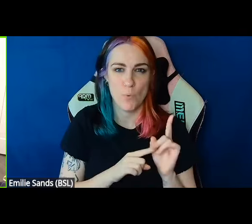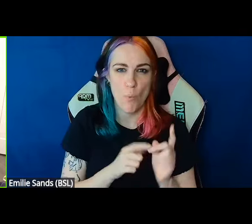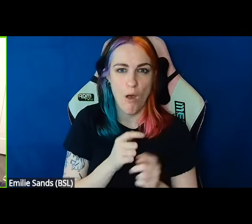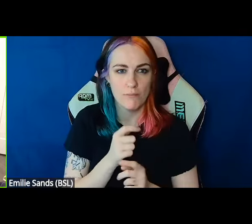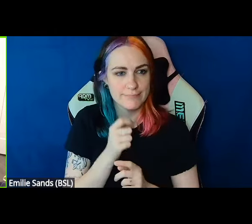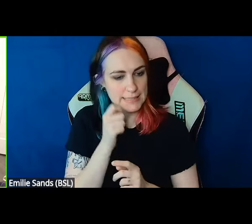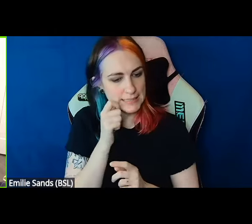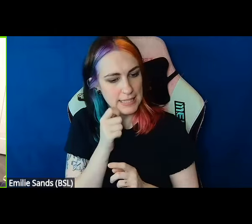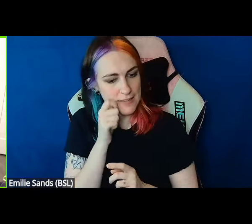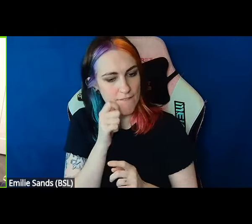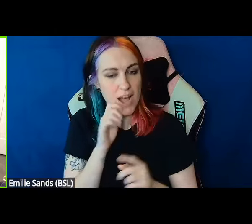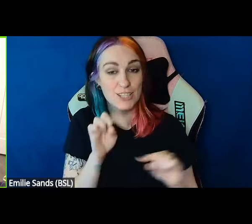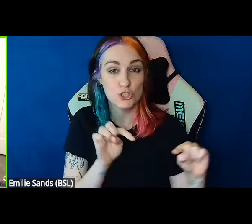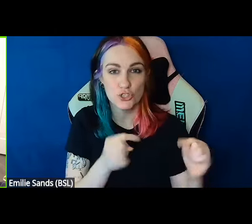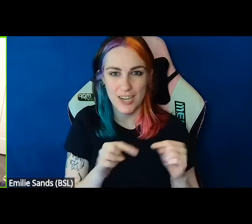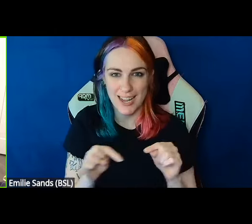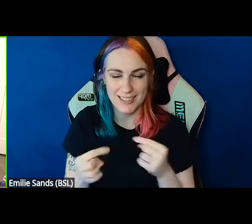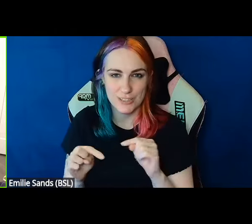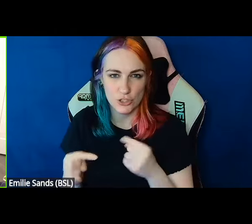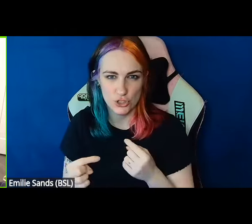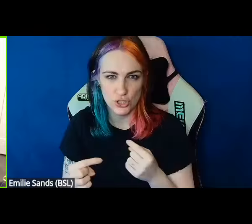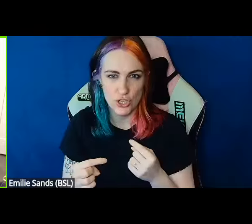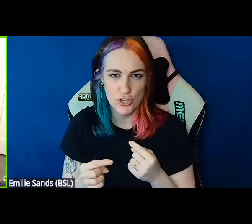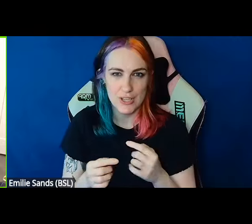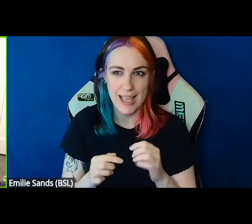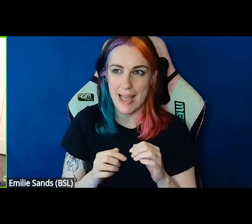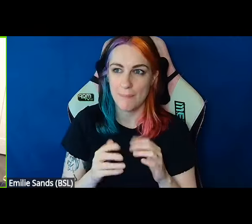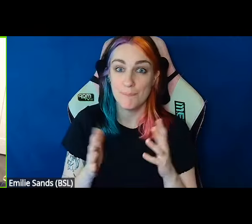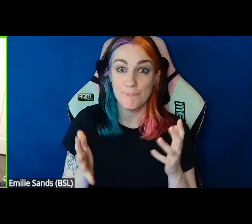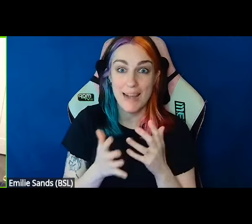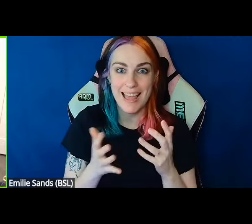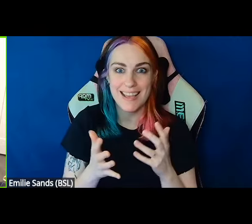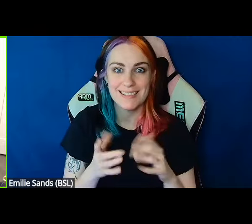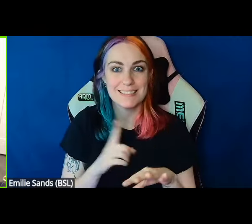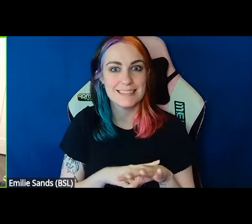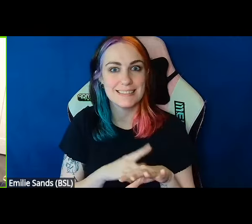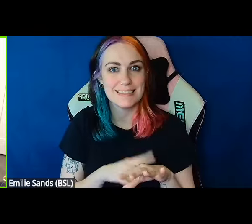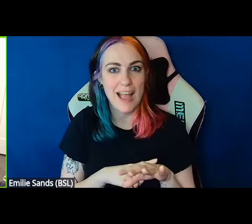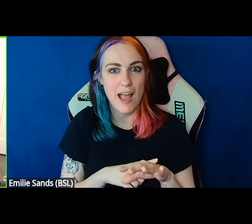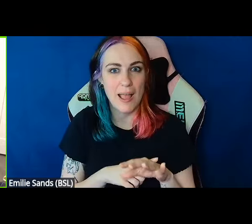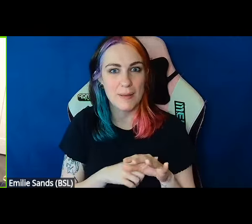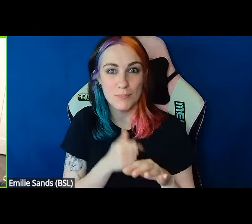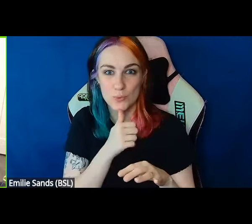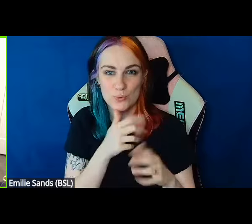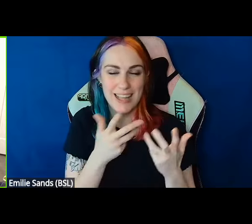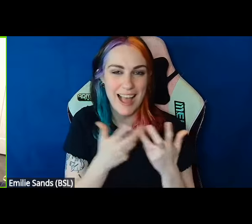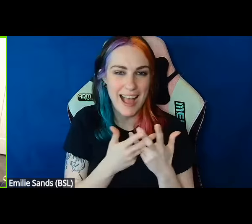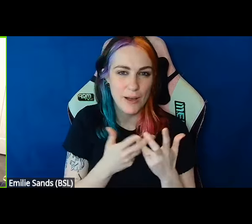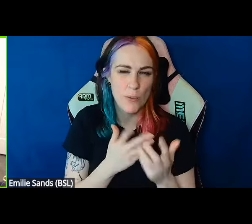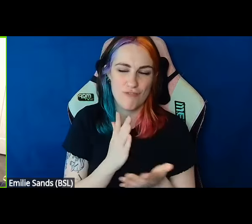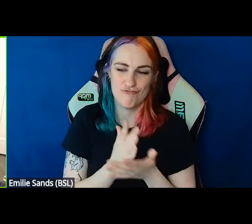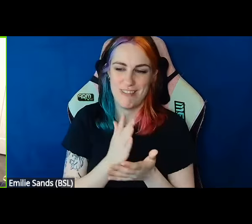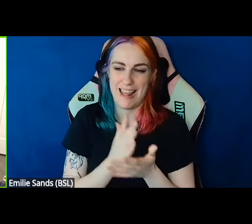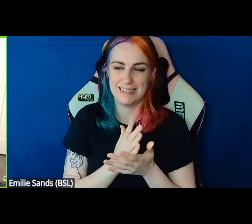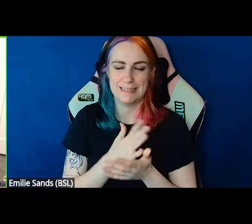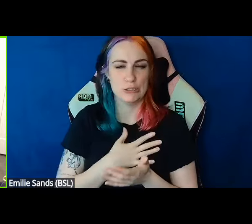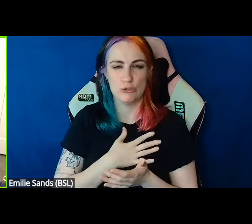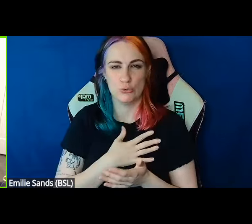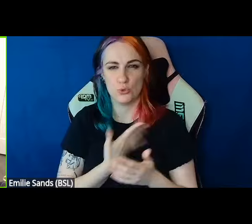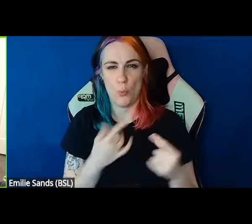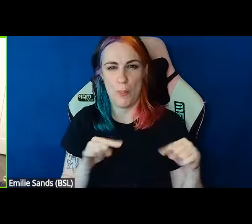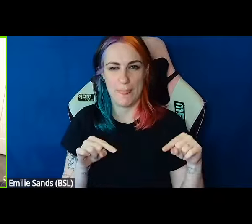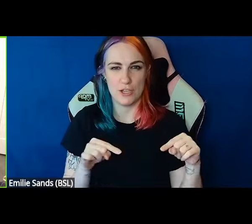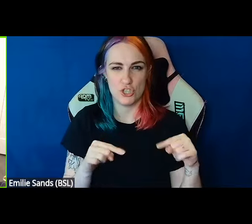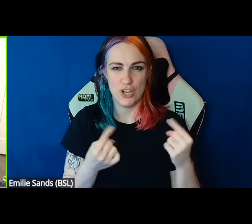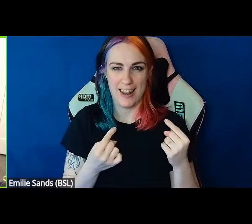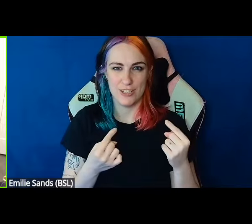challenges and what you want players to spend their time on. And the reality is, you probably don't want the challenge to be holding down the